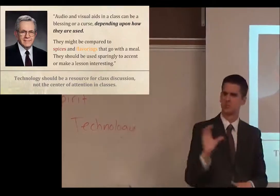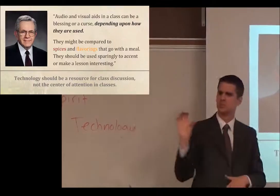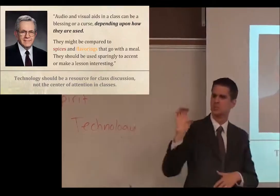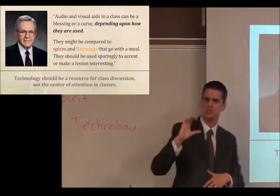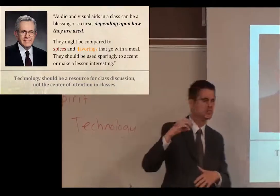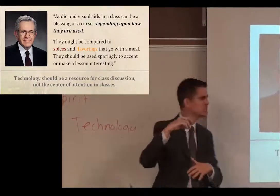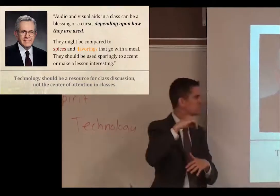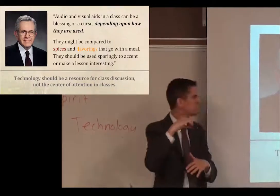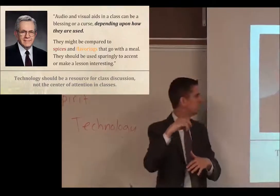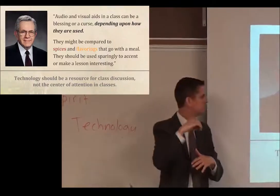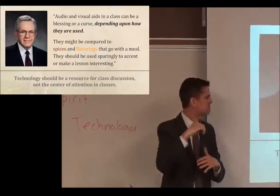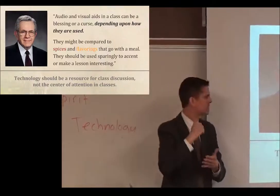and flavorings that go with a meal.